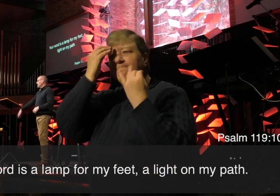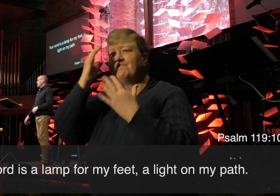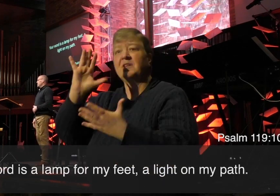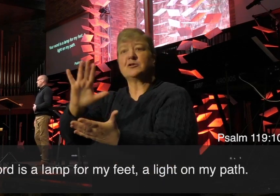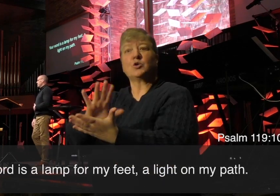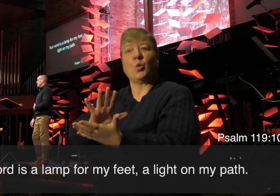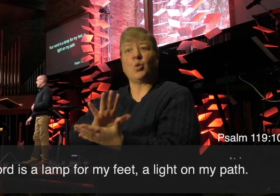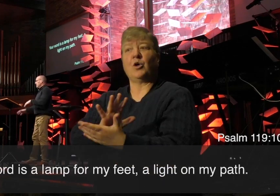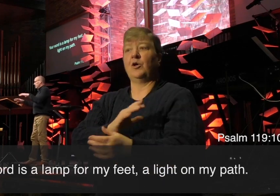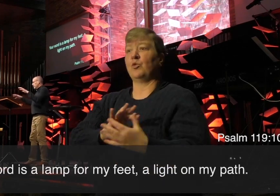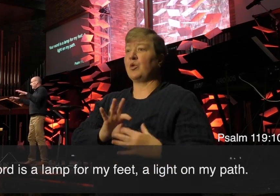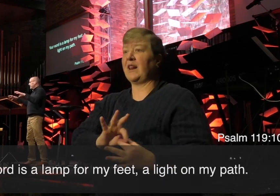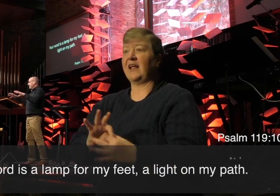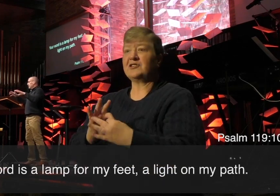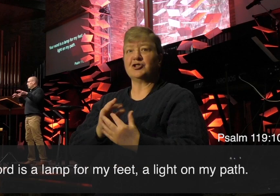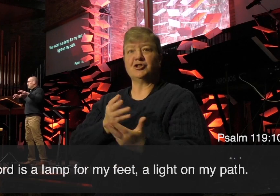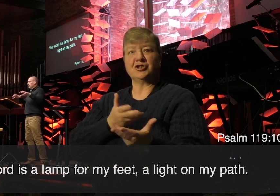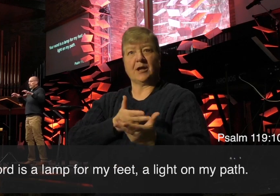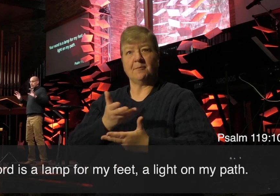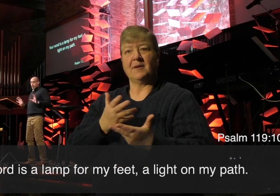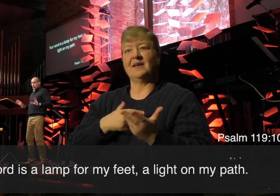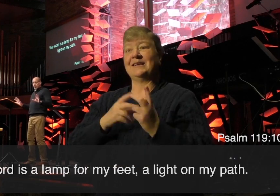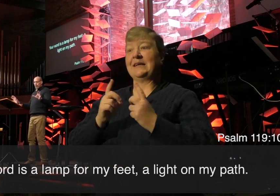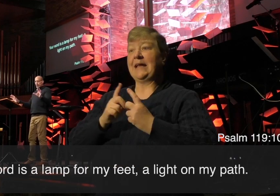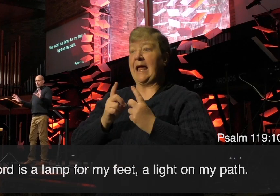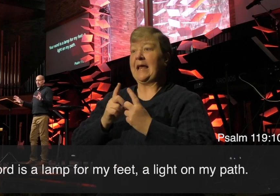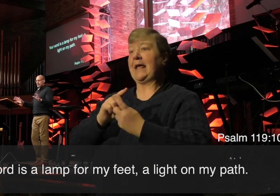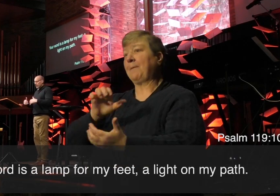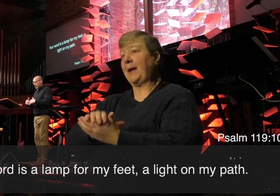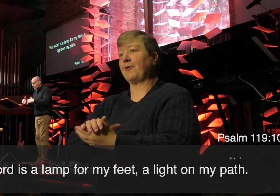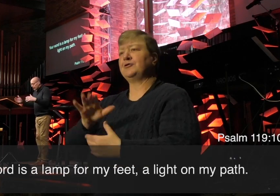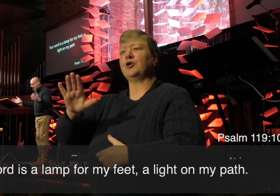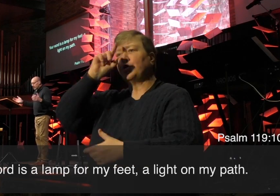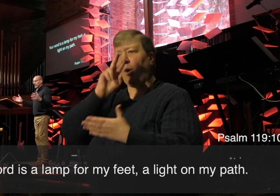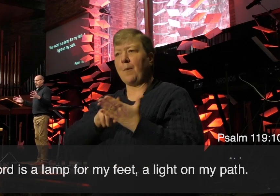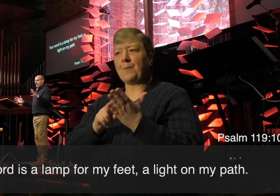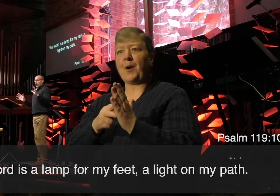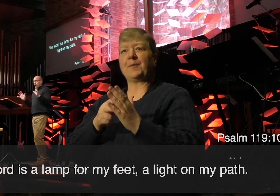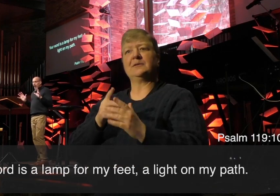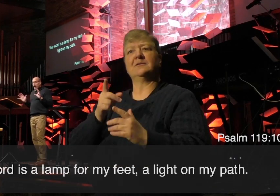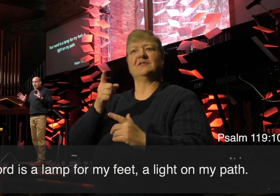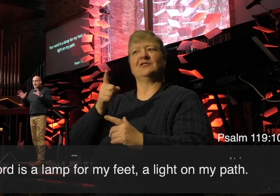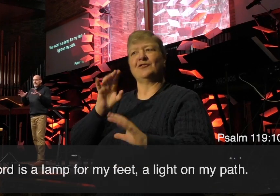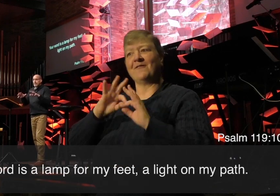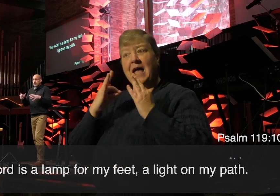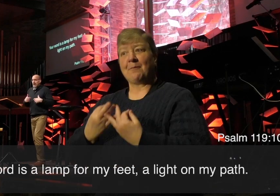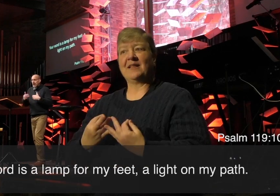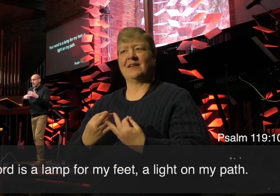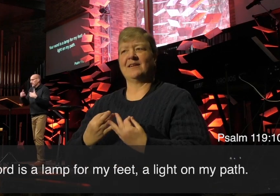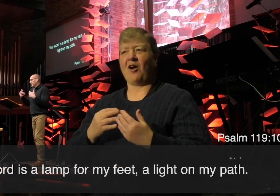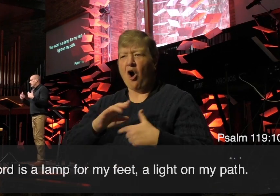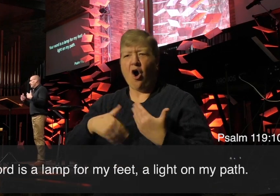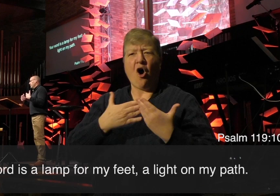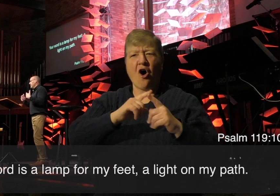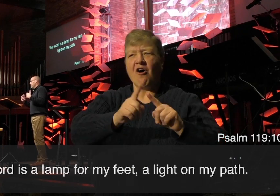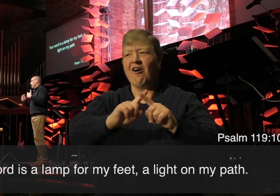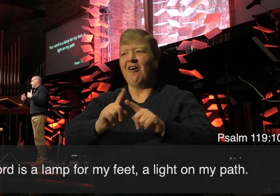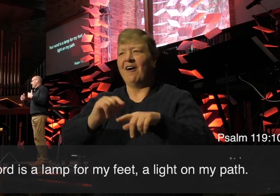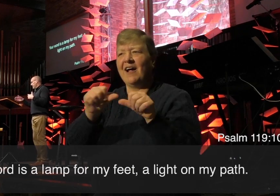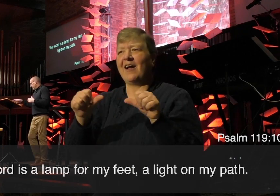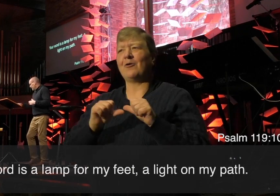your relationships, your dating, your marriage, your purpose, your family, all of these areas. How does light